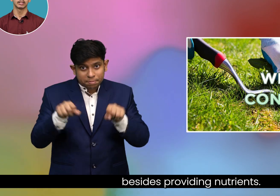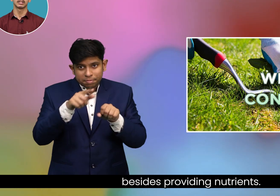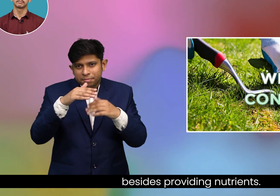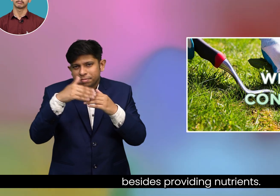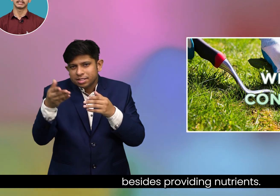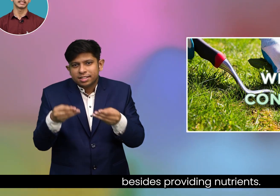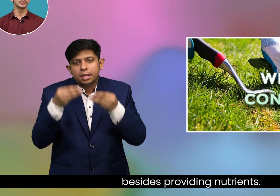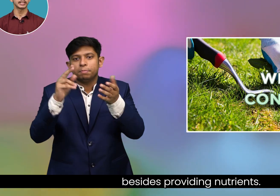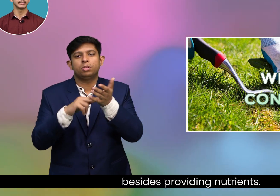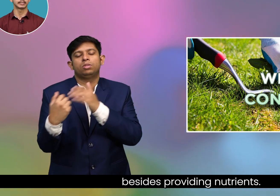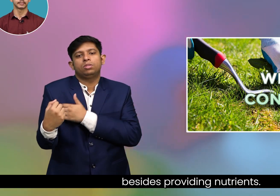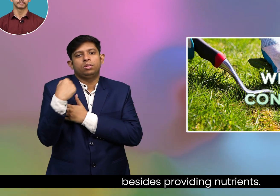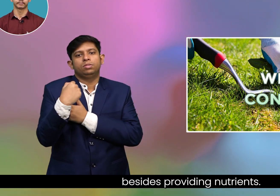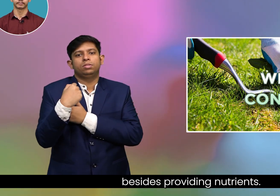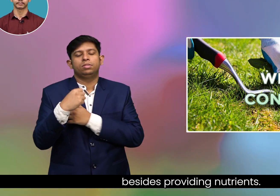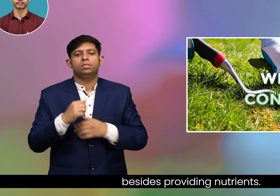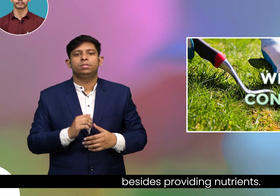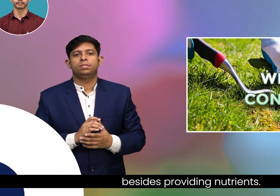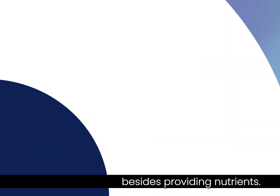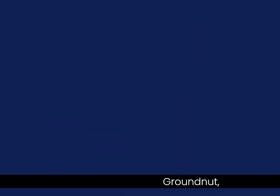besides providing nutrients.